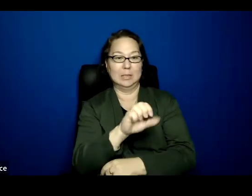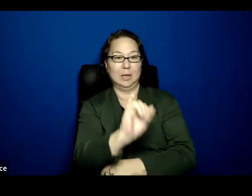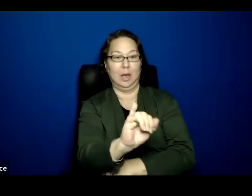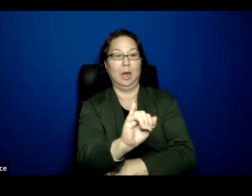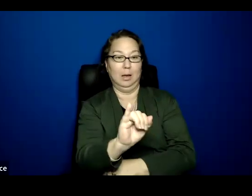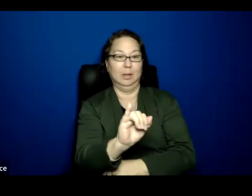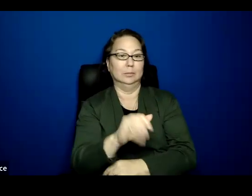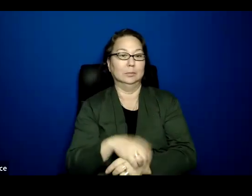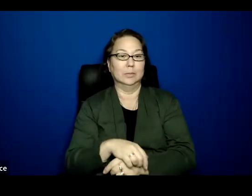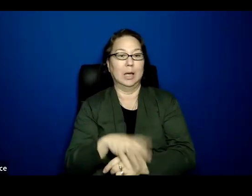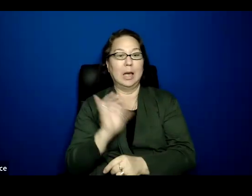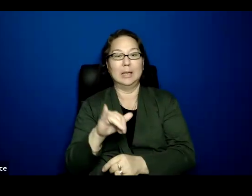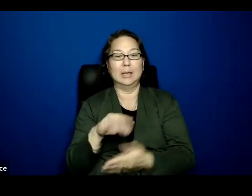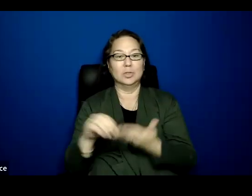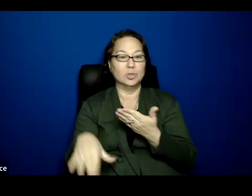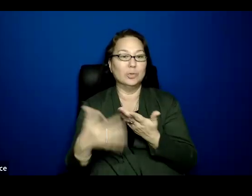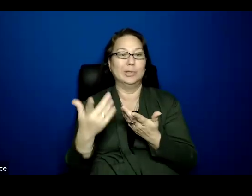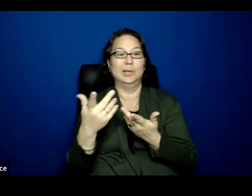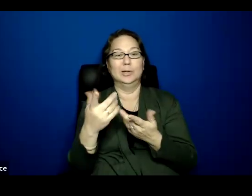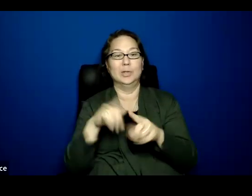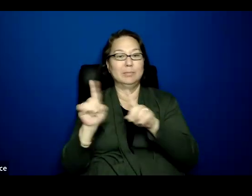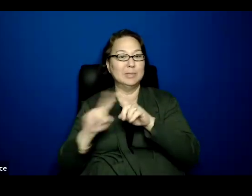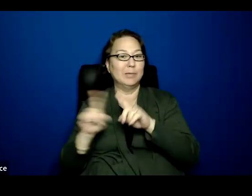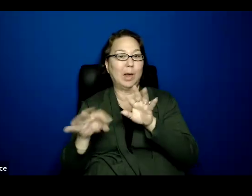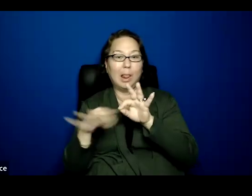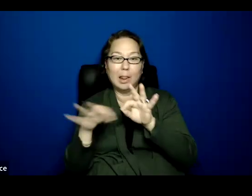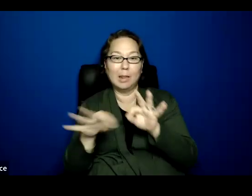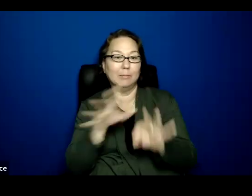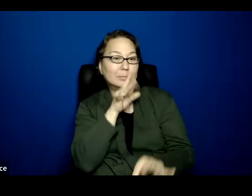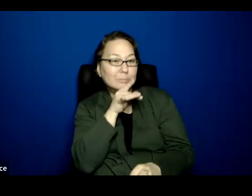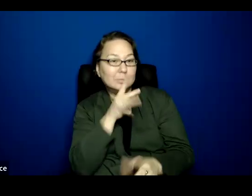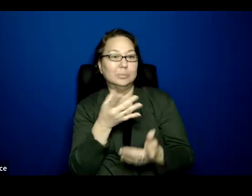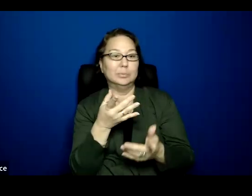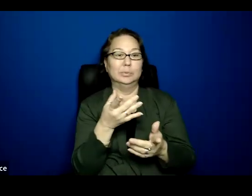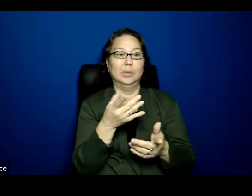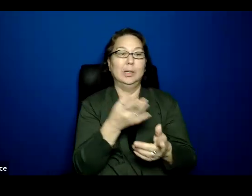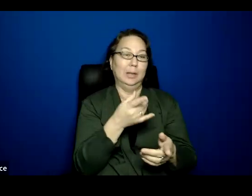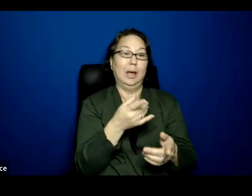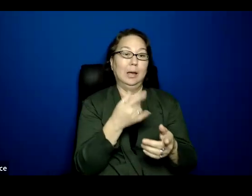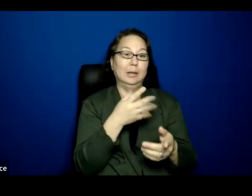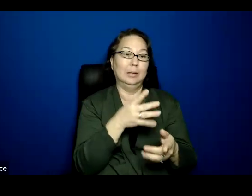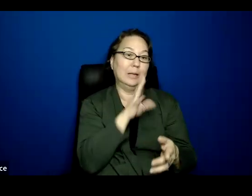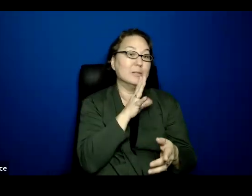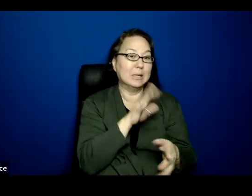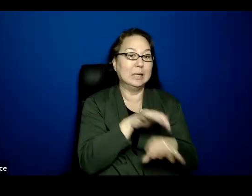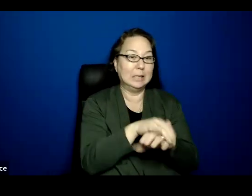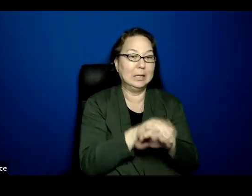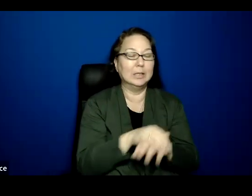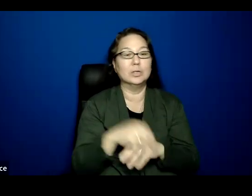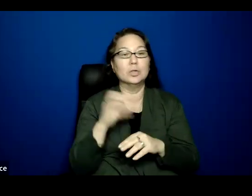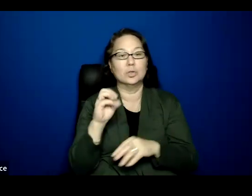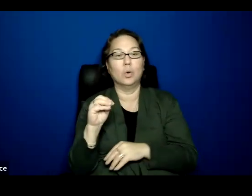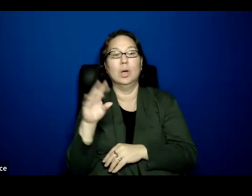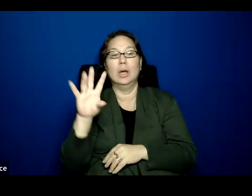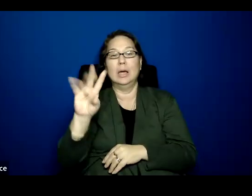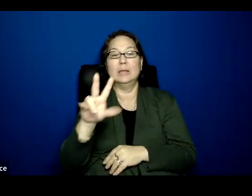languages, students who speak English. So 73% of our multilingual learners across the district are in an inclusive setting.